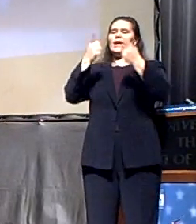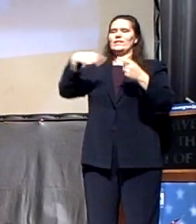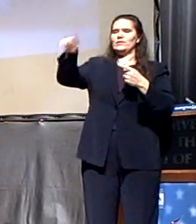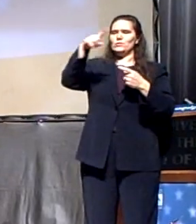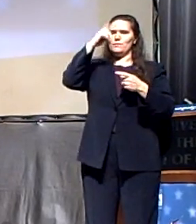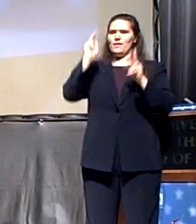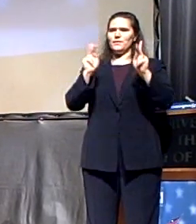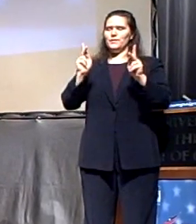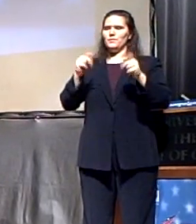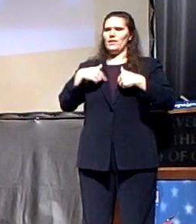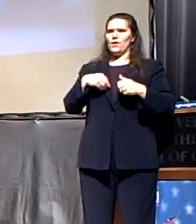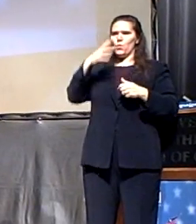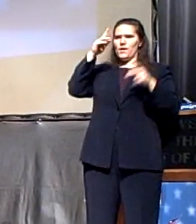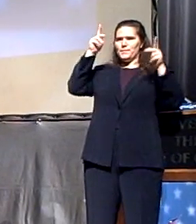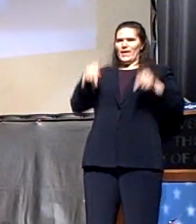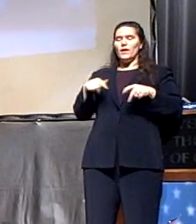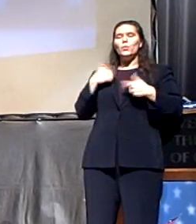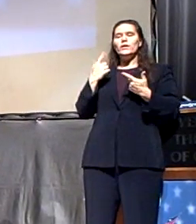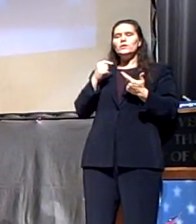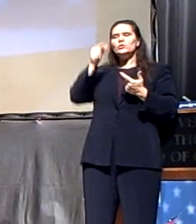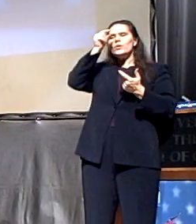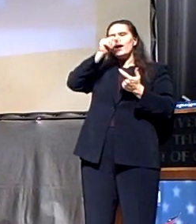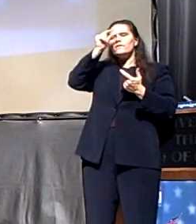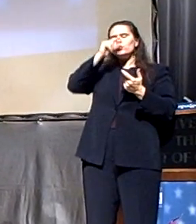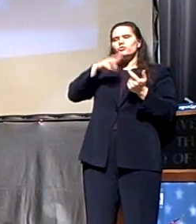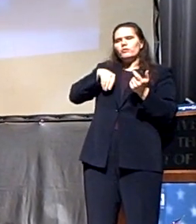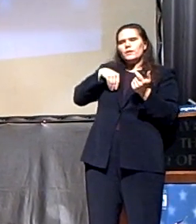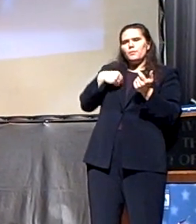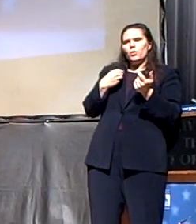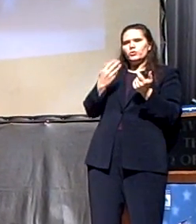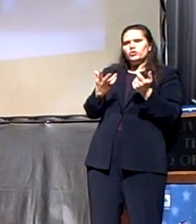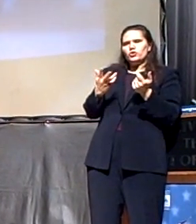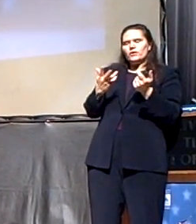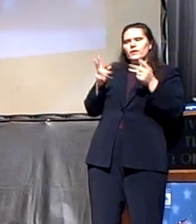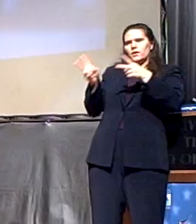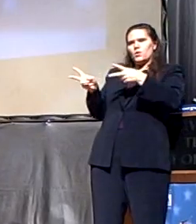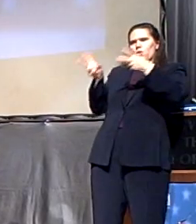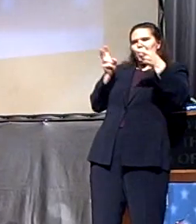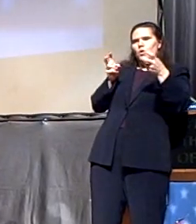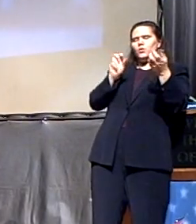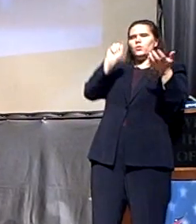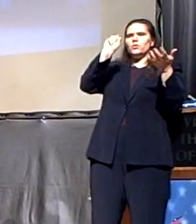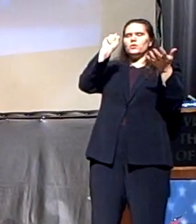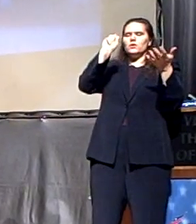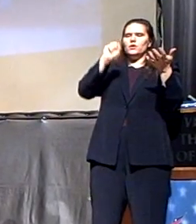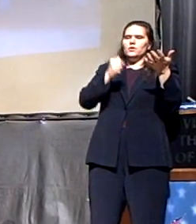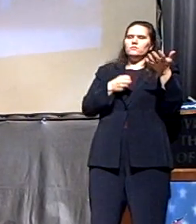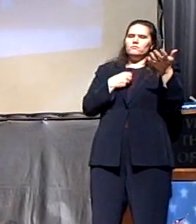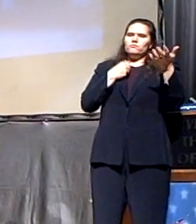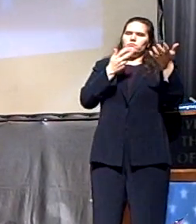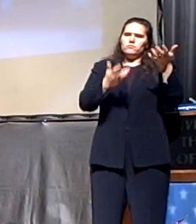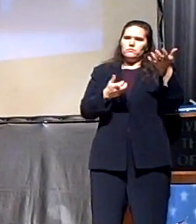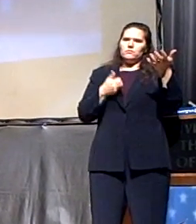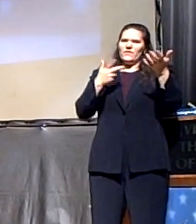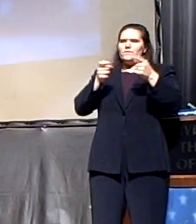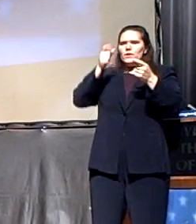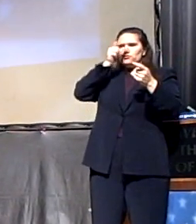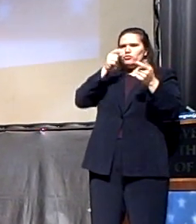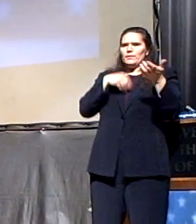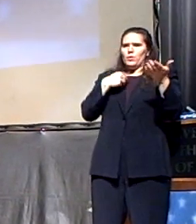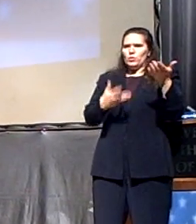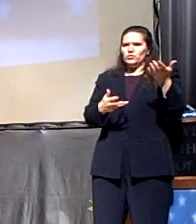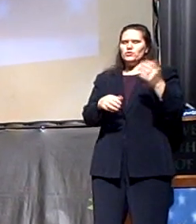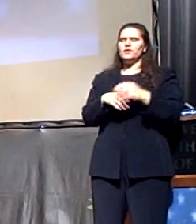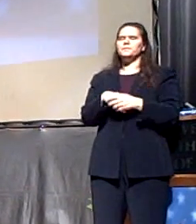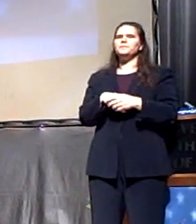poetry. Only he could do that. And he asked them in his own way, because he had lost his